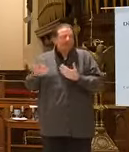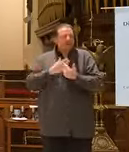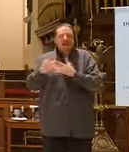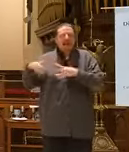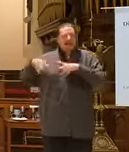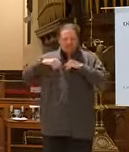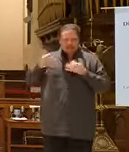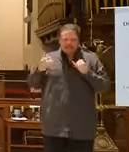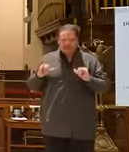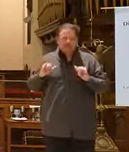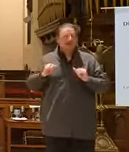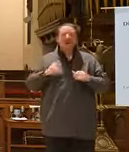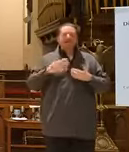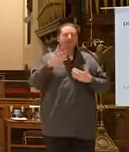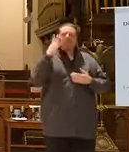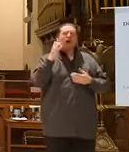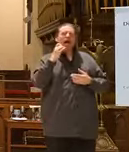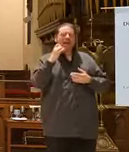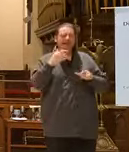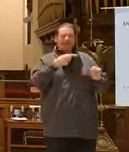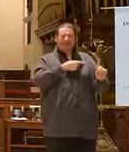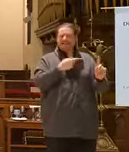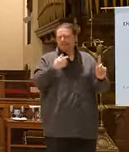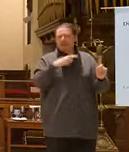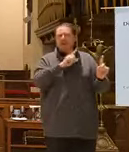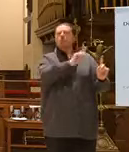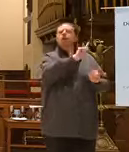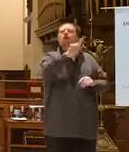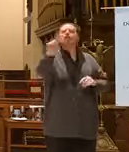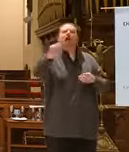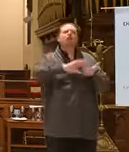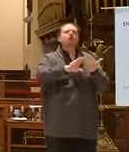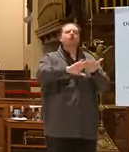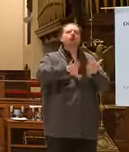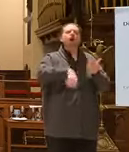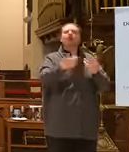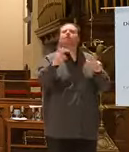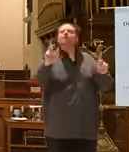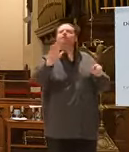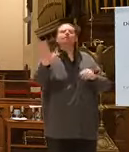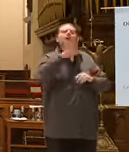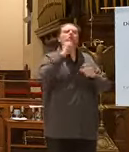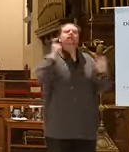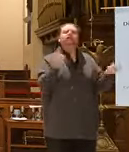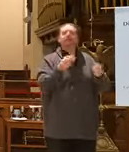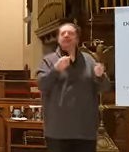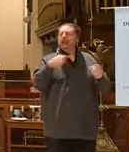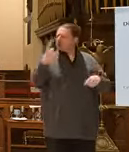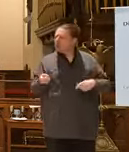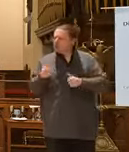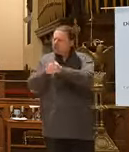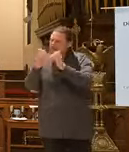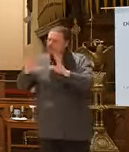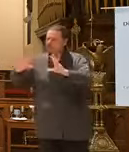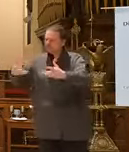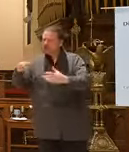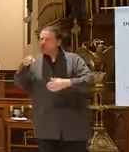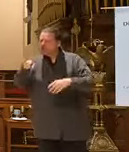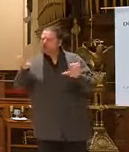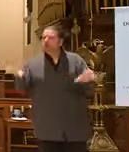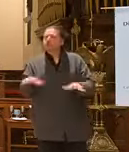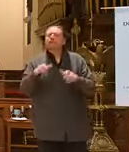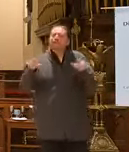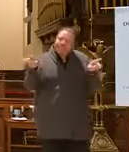Why else would he go around forgiving people their sins and telling his disciples to do the same?